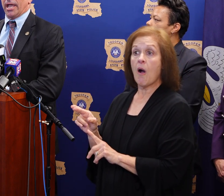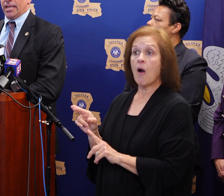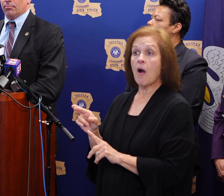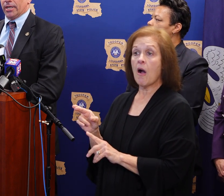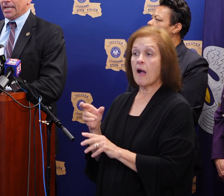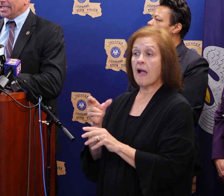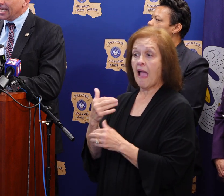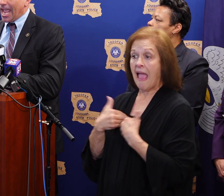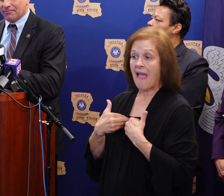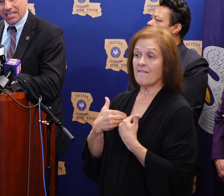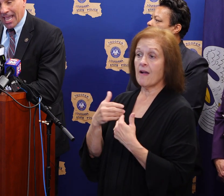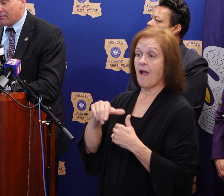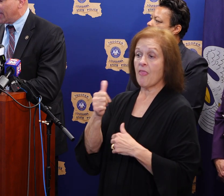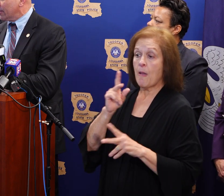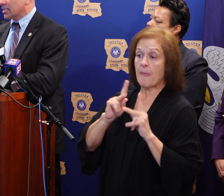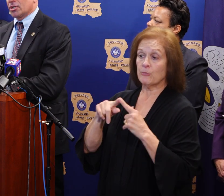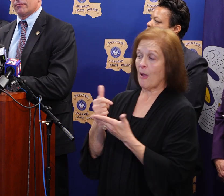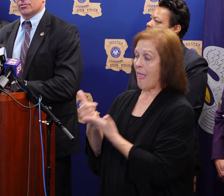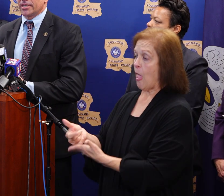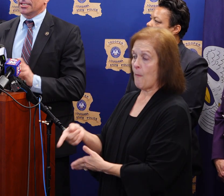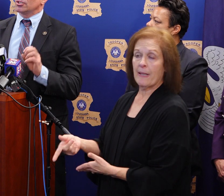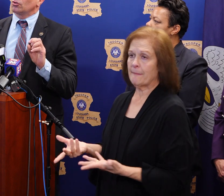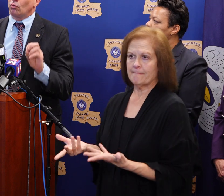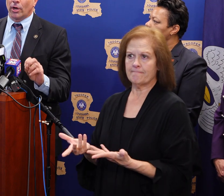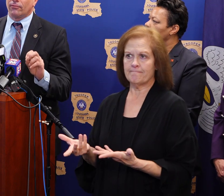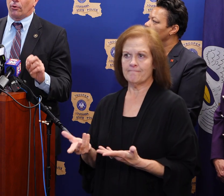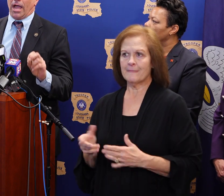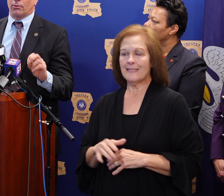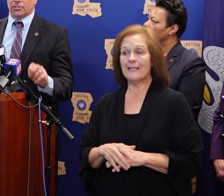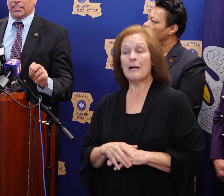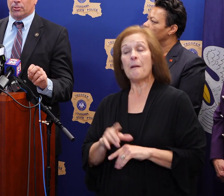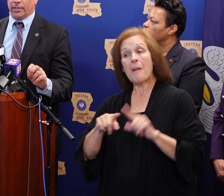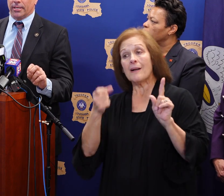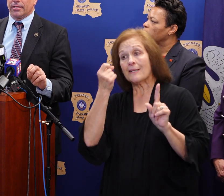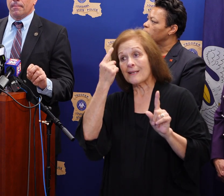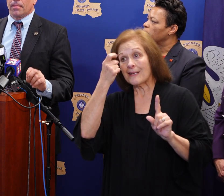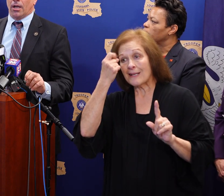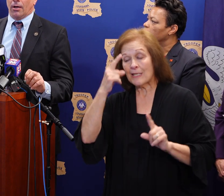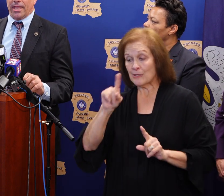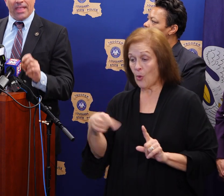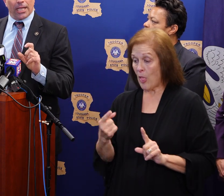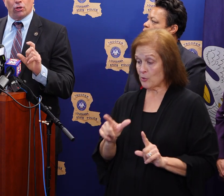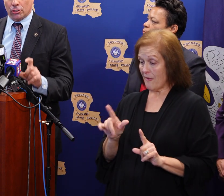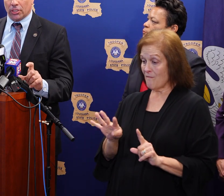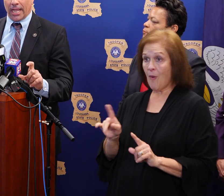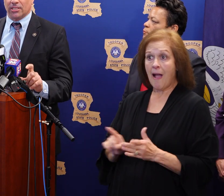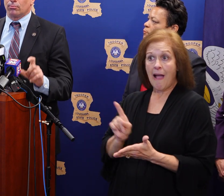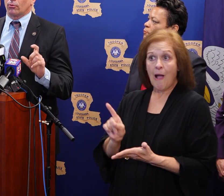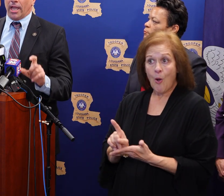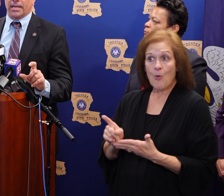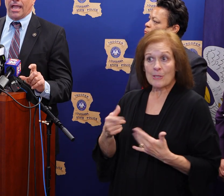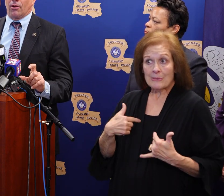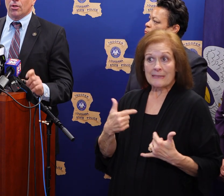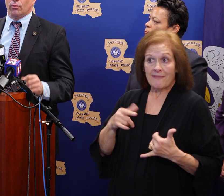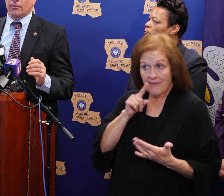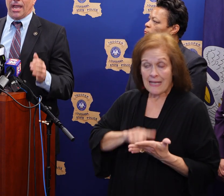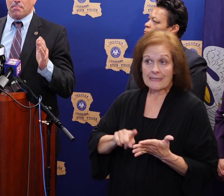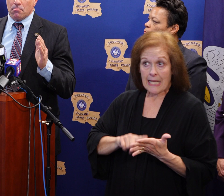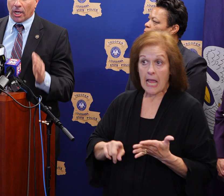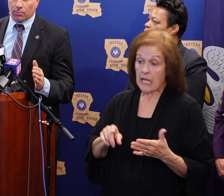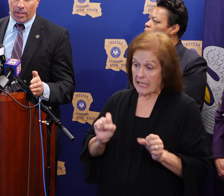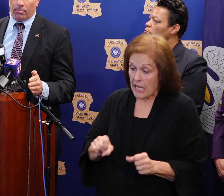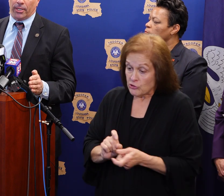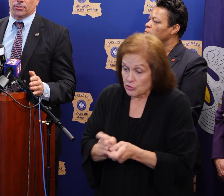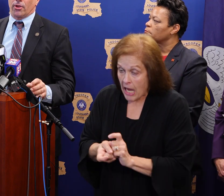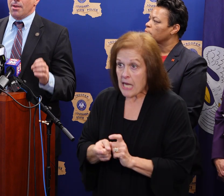attack by anybody. And again, I have to caveat, like the governor said, it's just 24 hours into it. And that could change, but right now, we've got